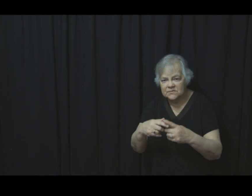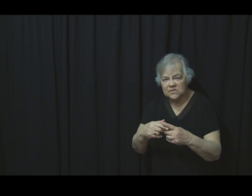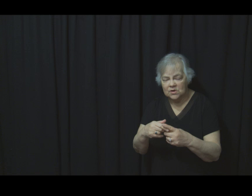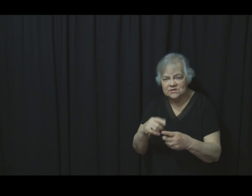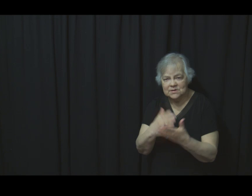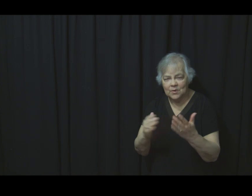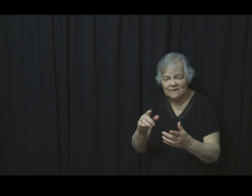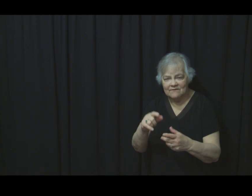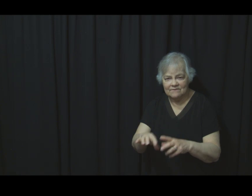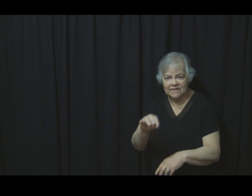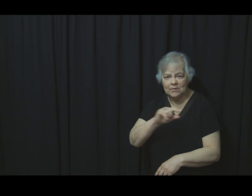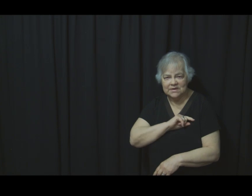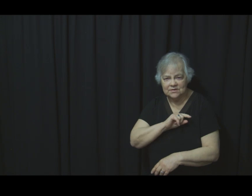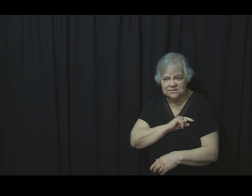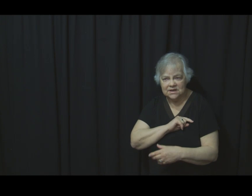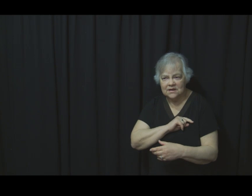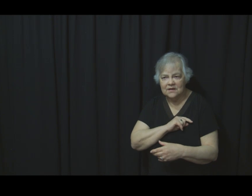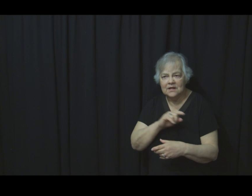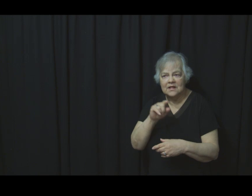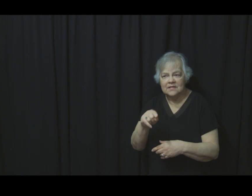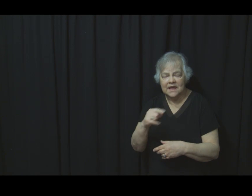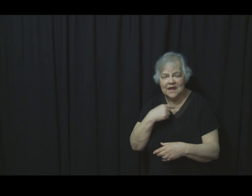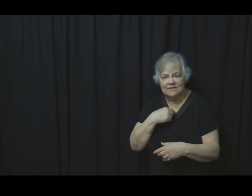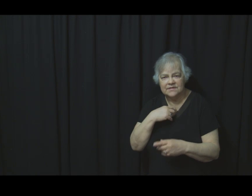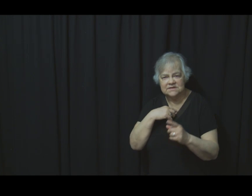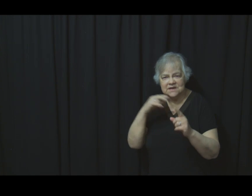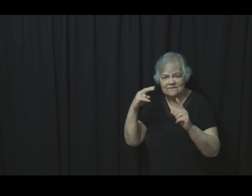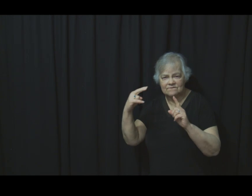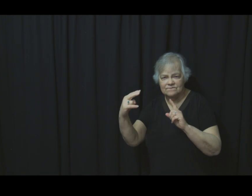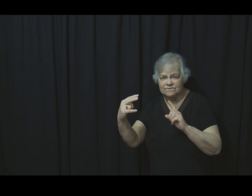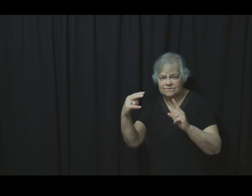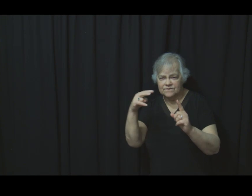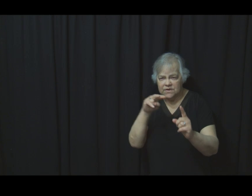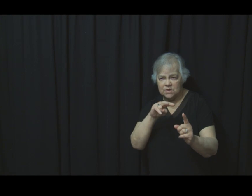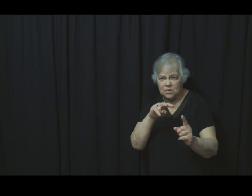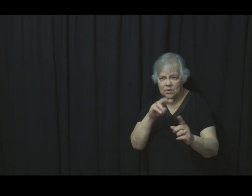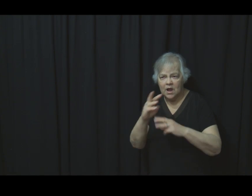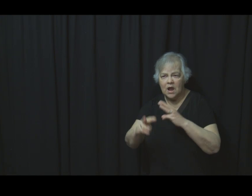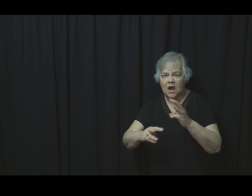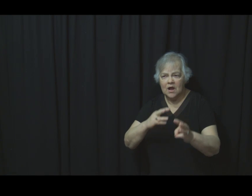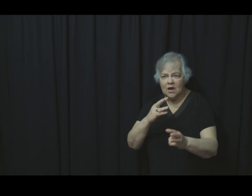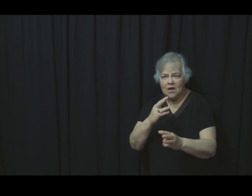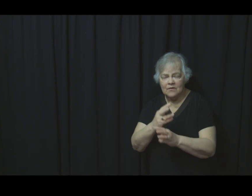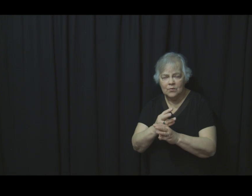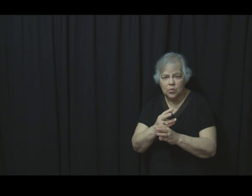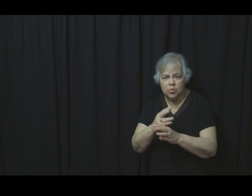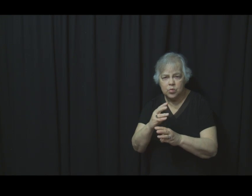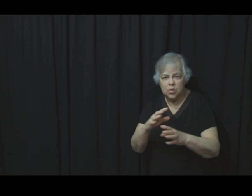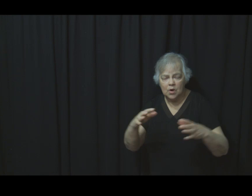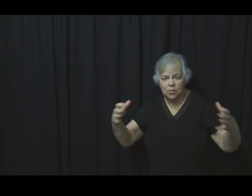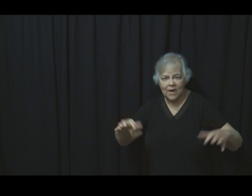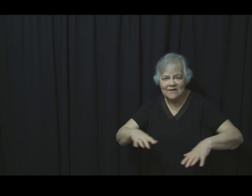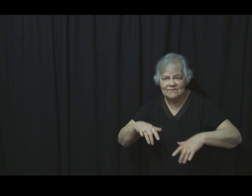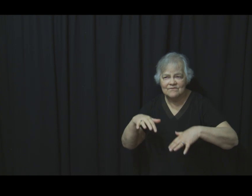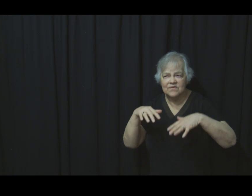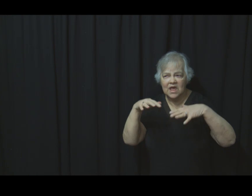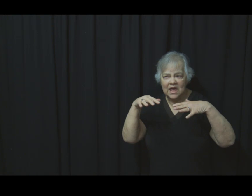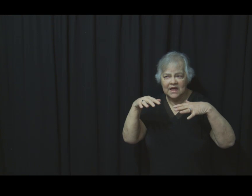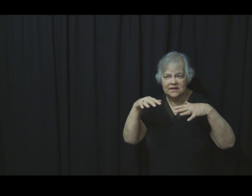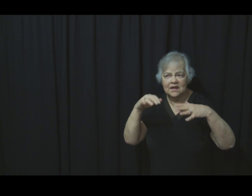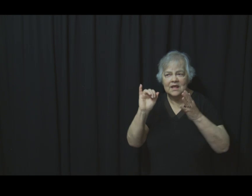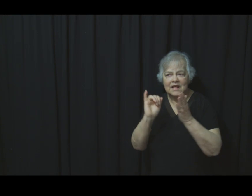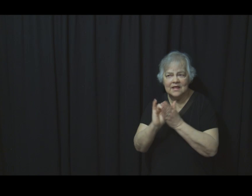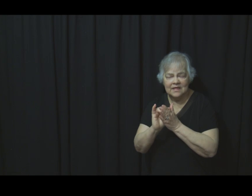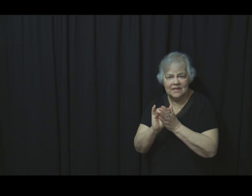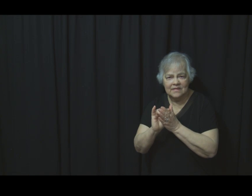and his followers have this remarkable view of a worldwide flood that somehow influenced everything that